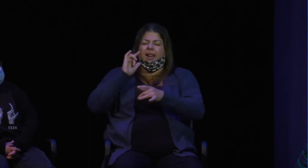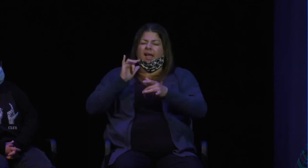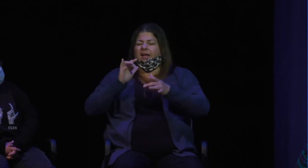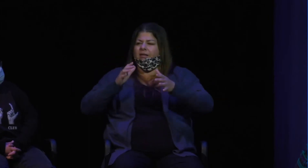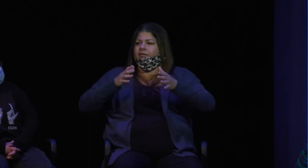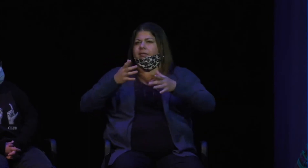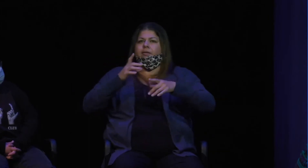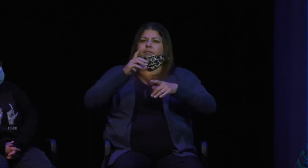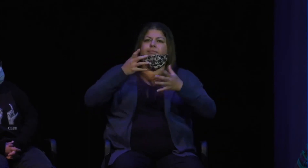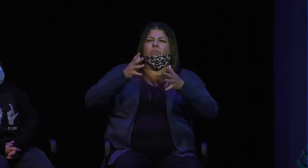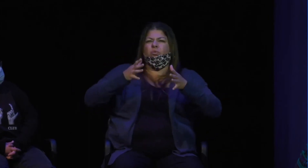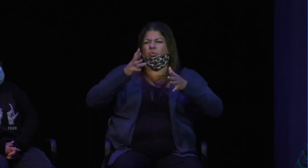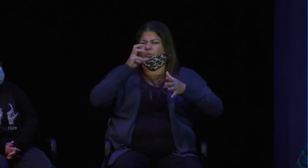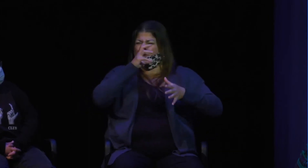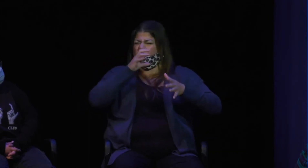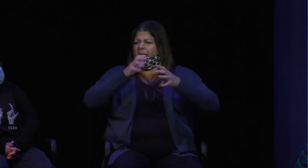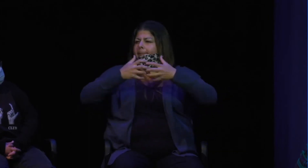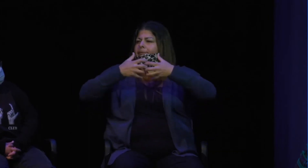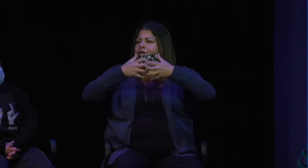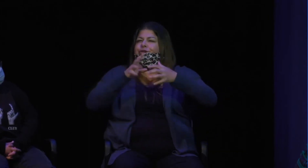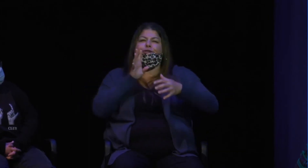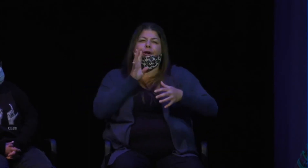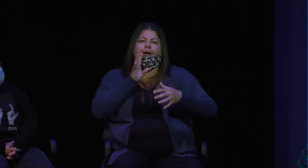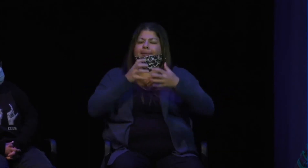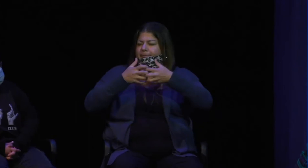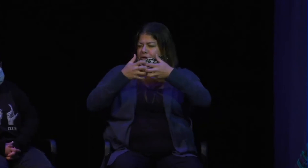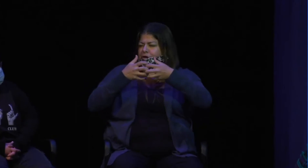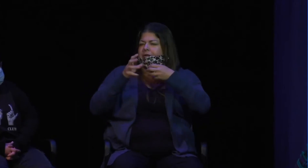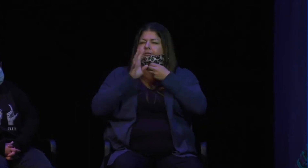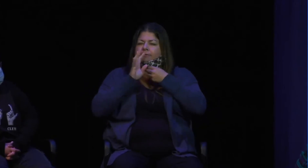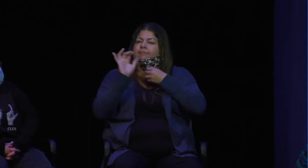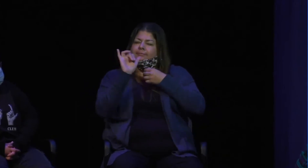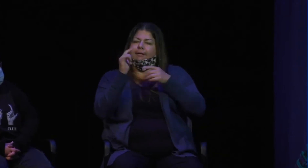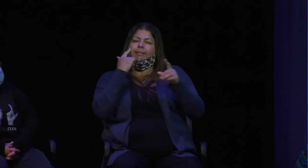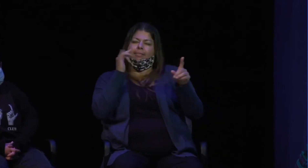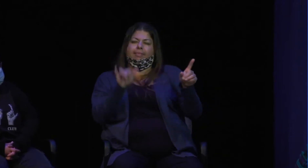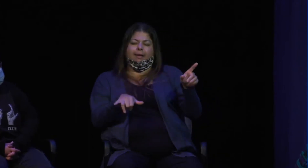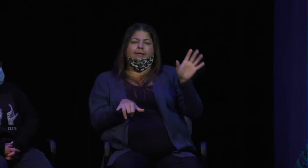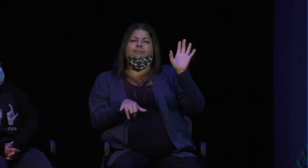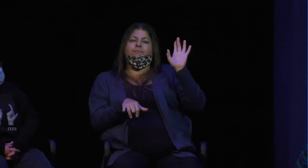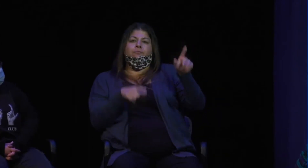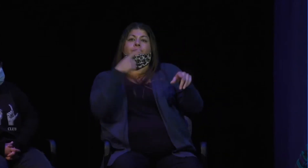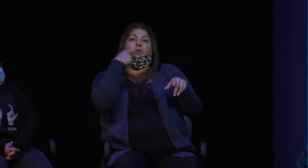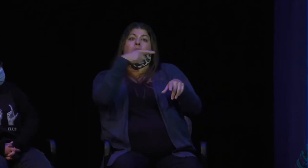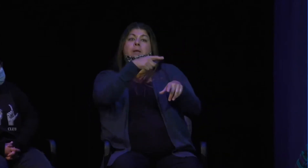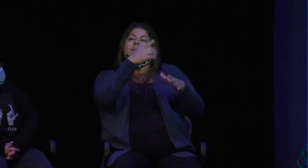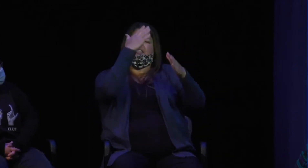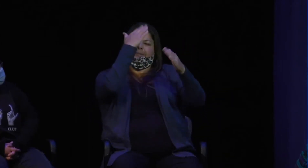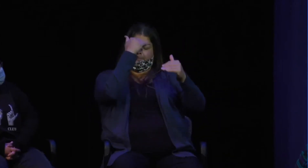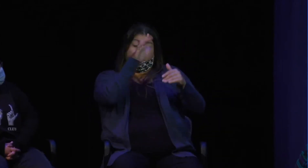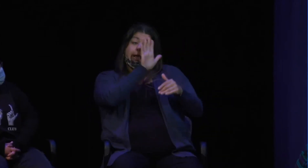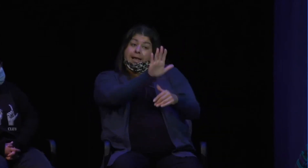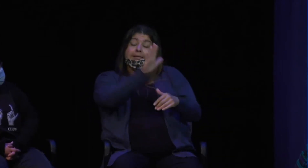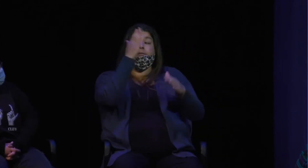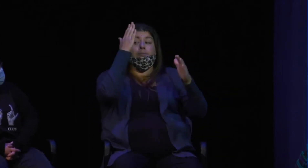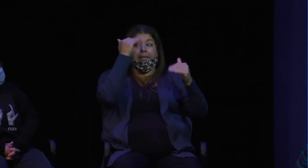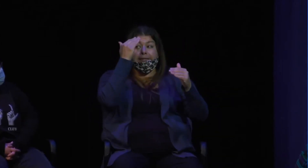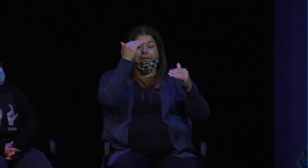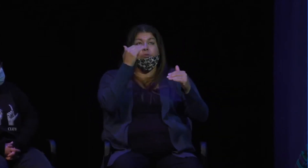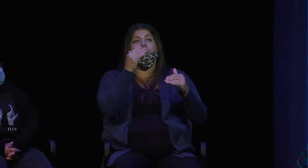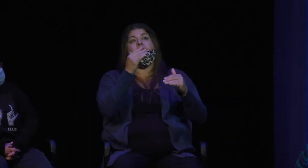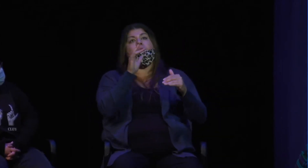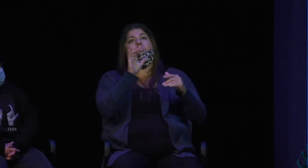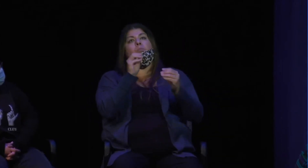It's odd how robotic the sound seems with a cochlear implant, and that